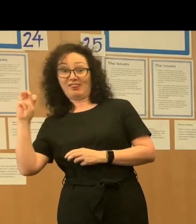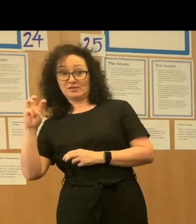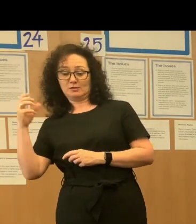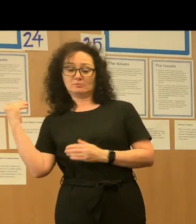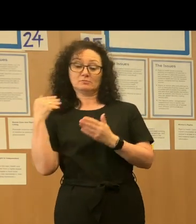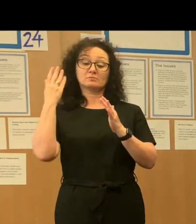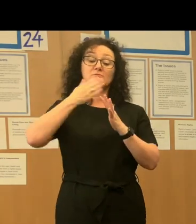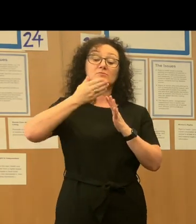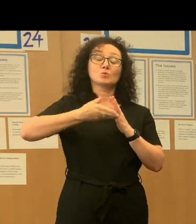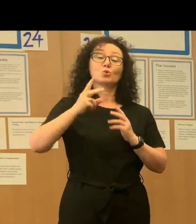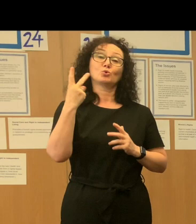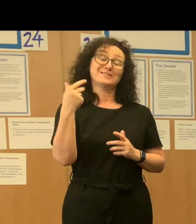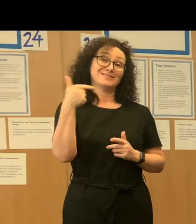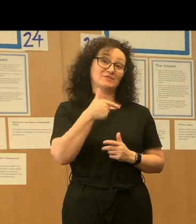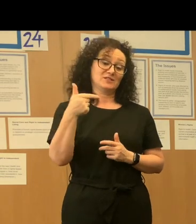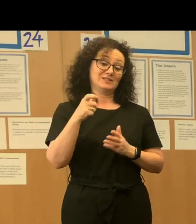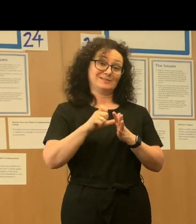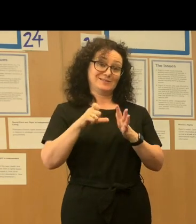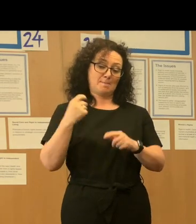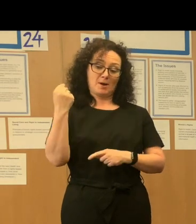And just to give you a bit of